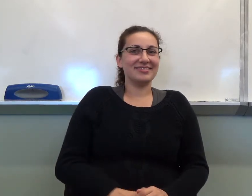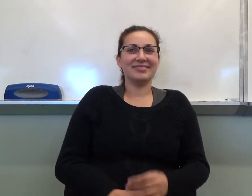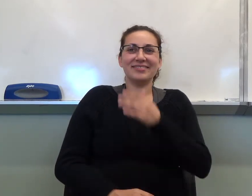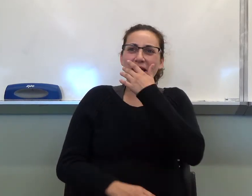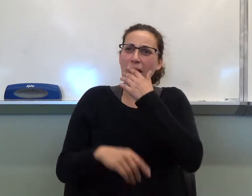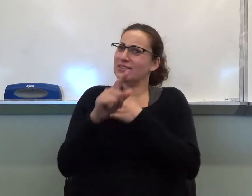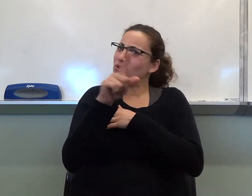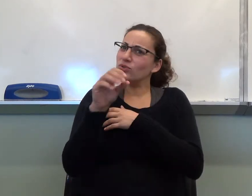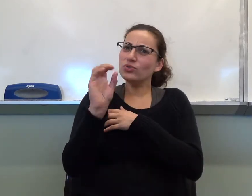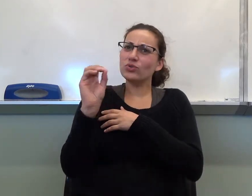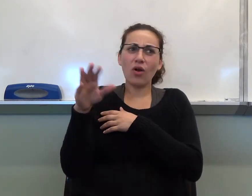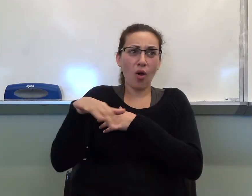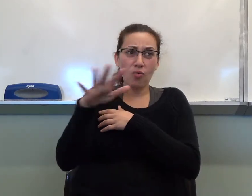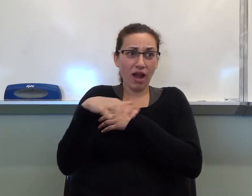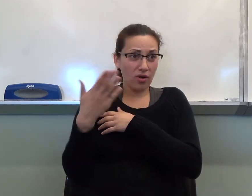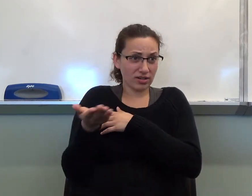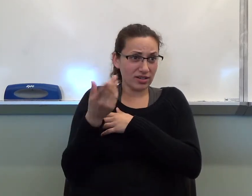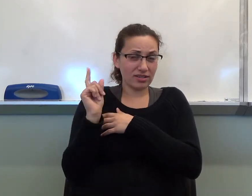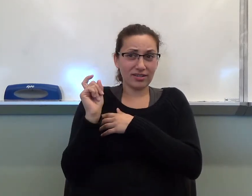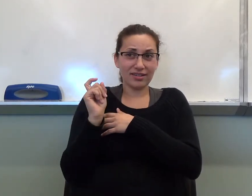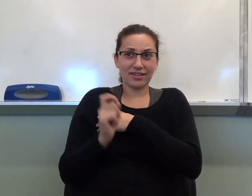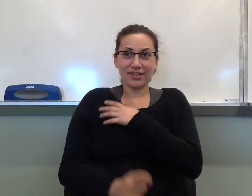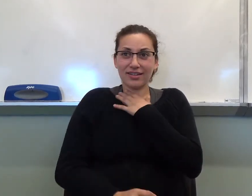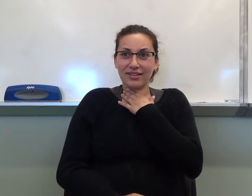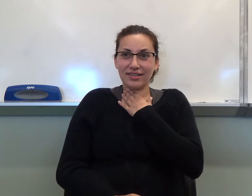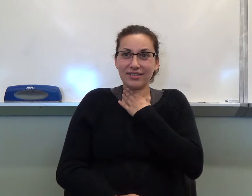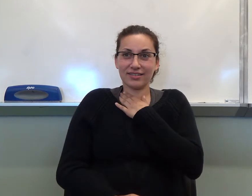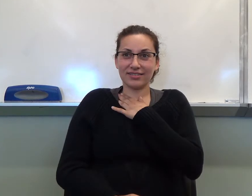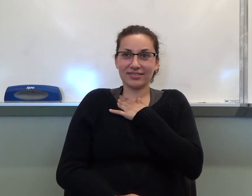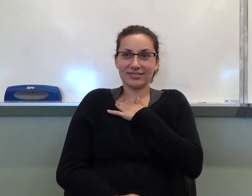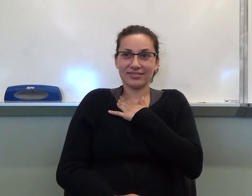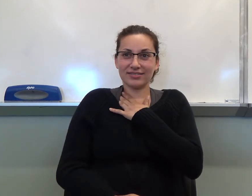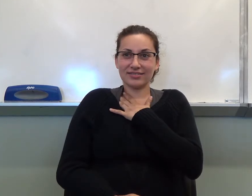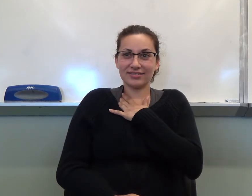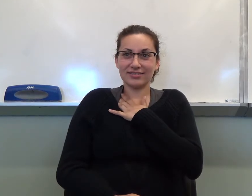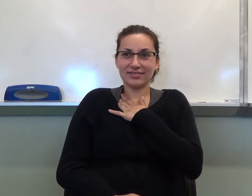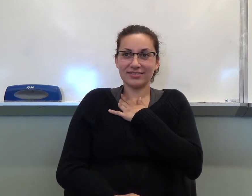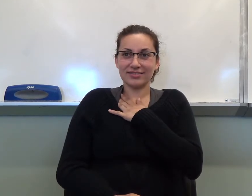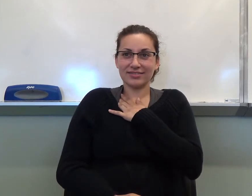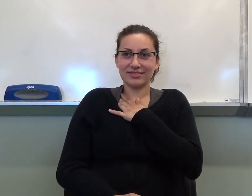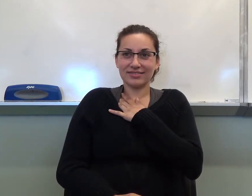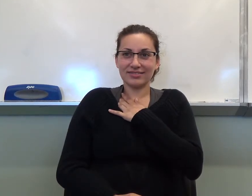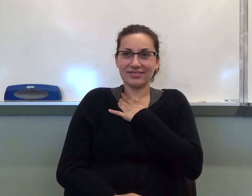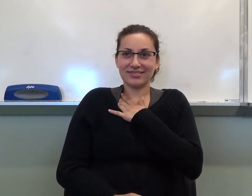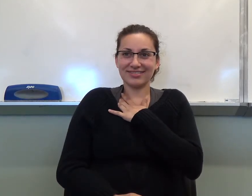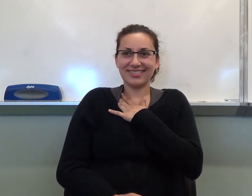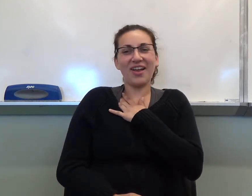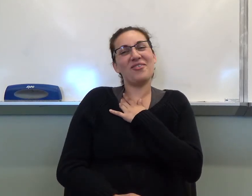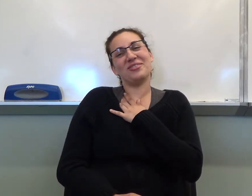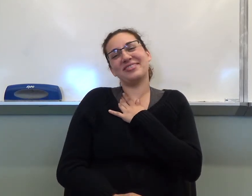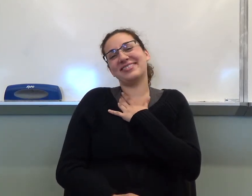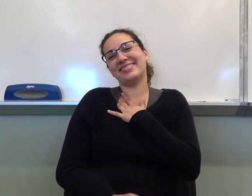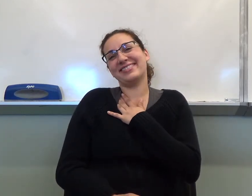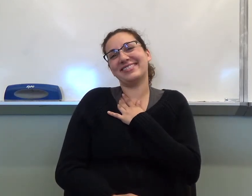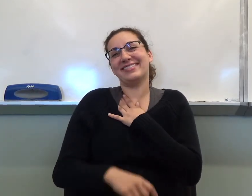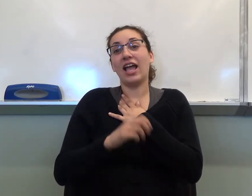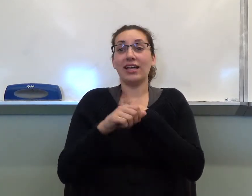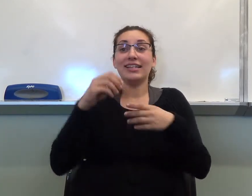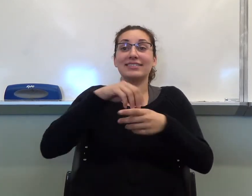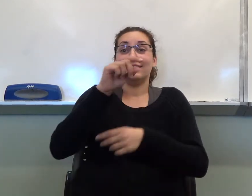we send this one up. Everything goes fine. It's in orbit around Mars. And the computer says, okay, now we're going to descend onto